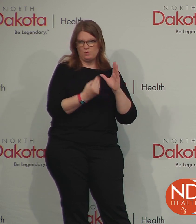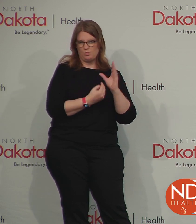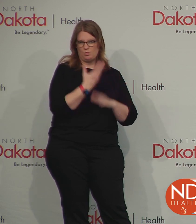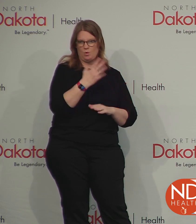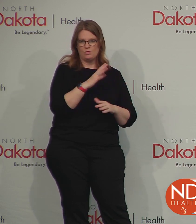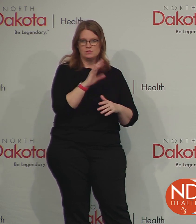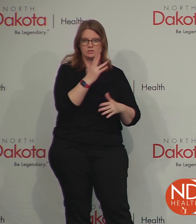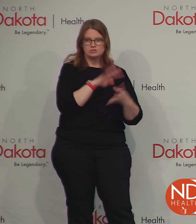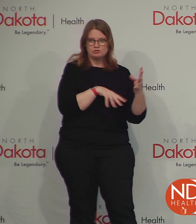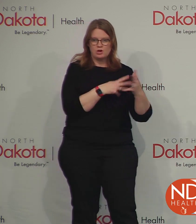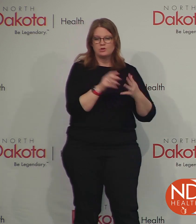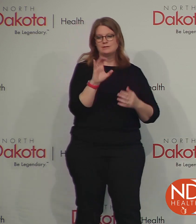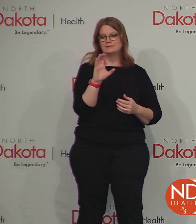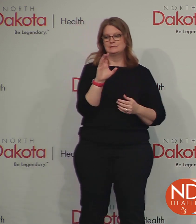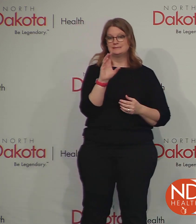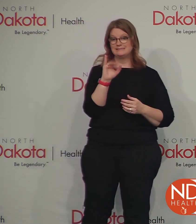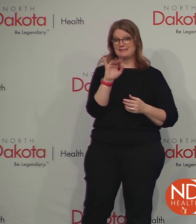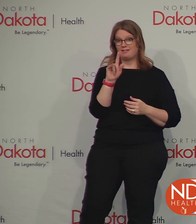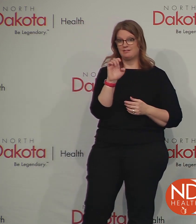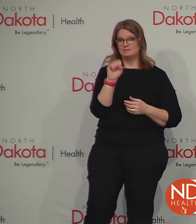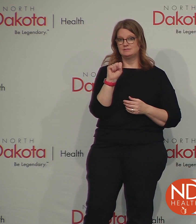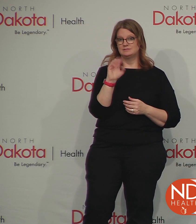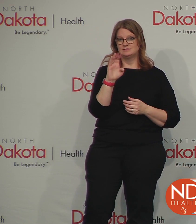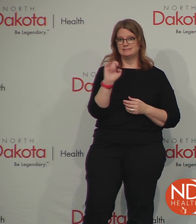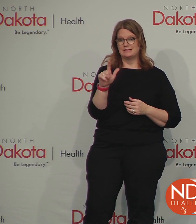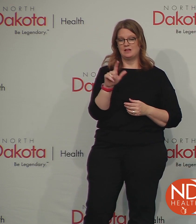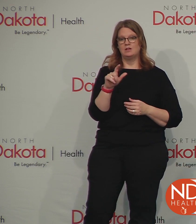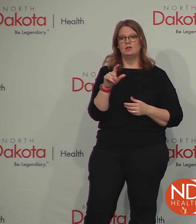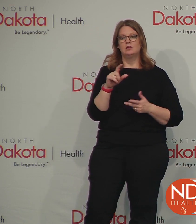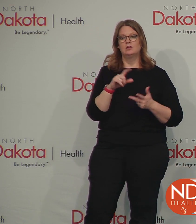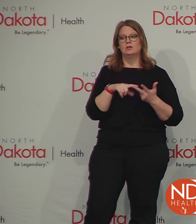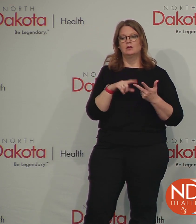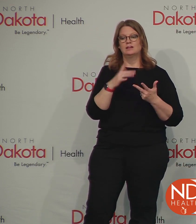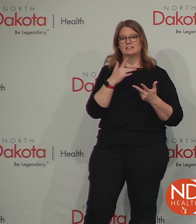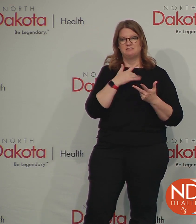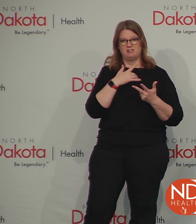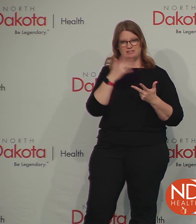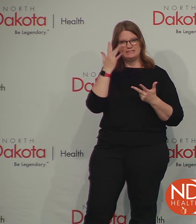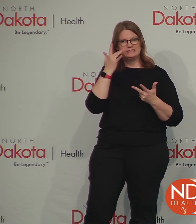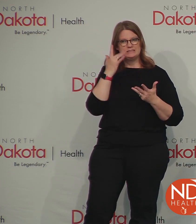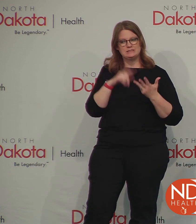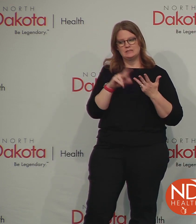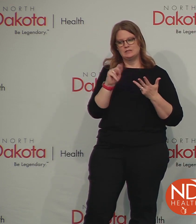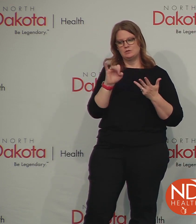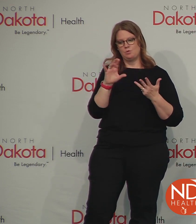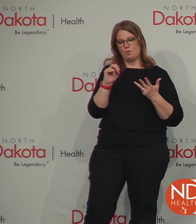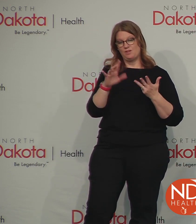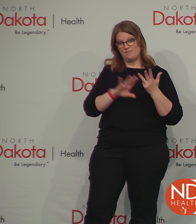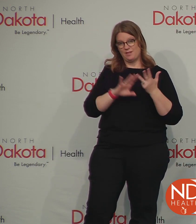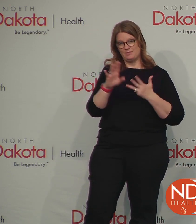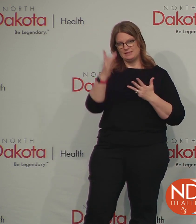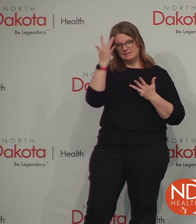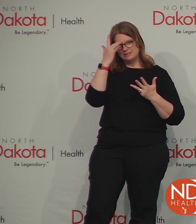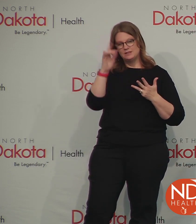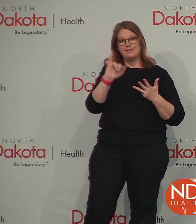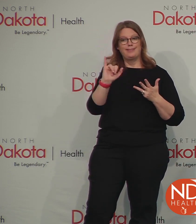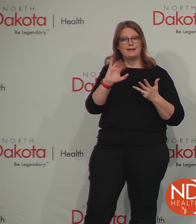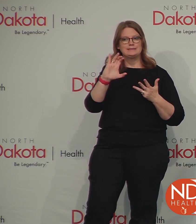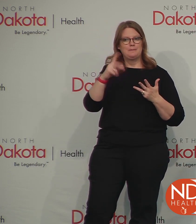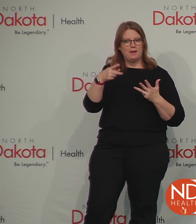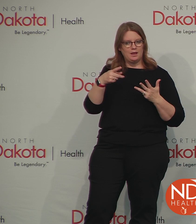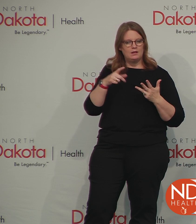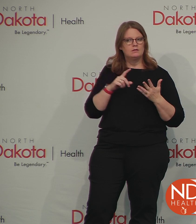sickle cell disease, congenital or acquired heart disease, a neurodevelopmental disease like cerebral